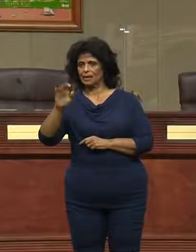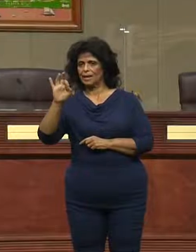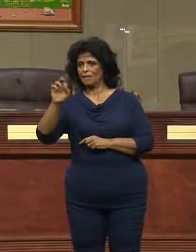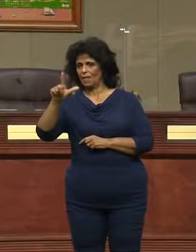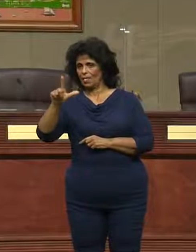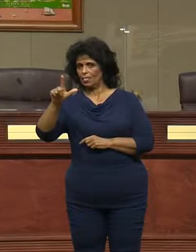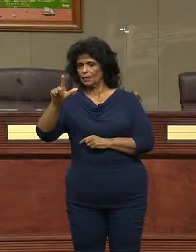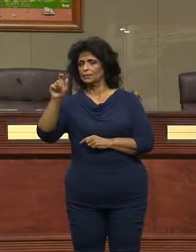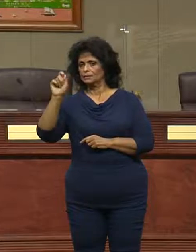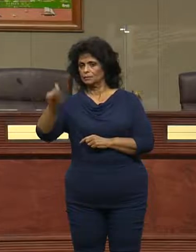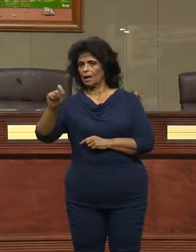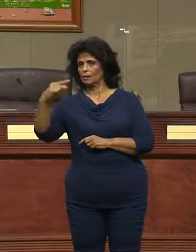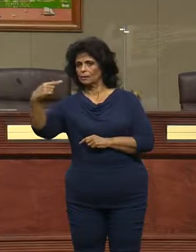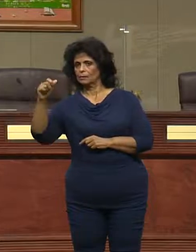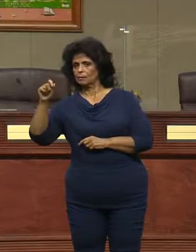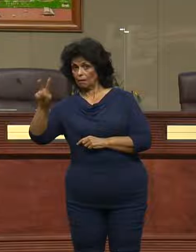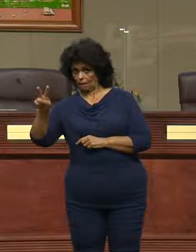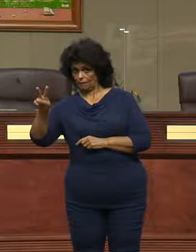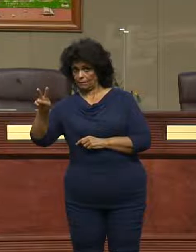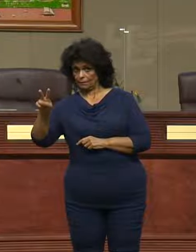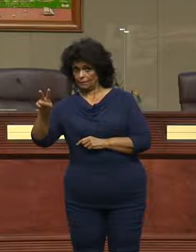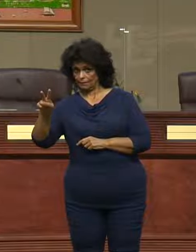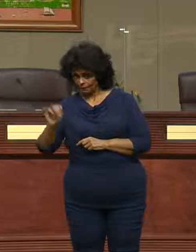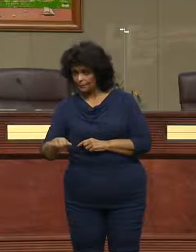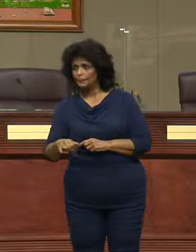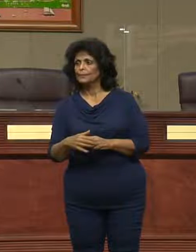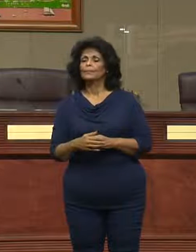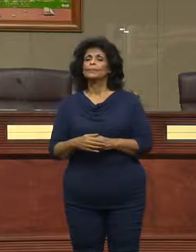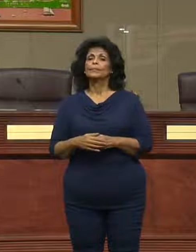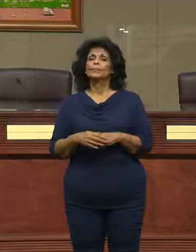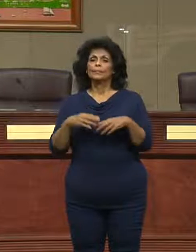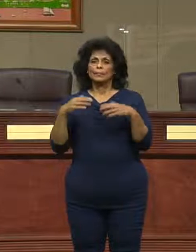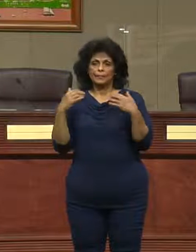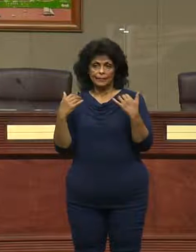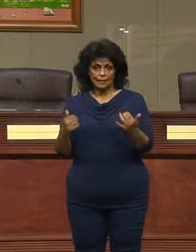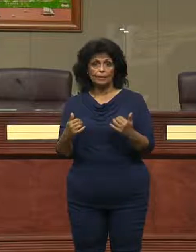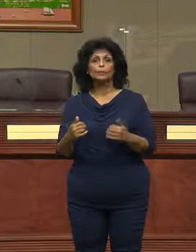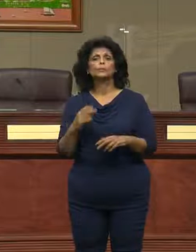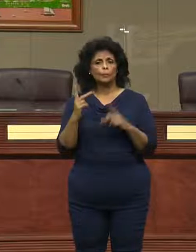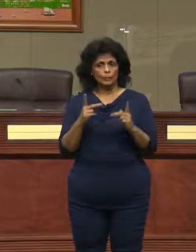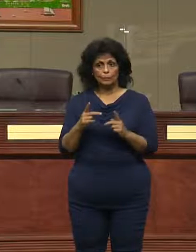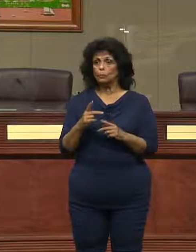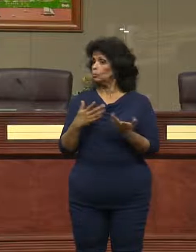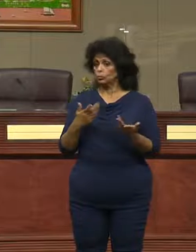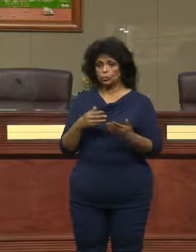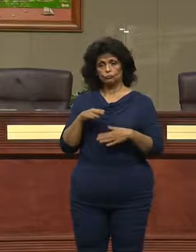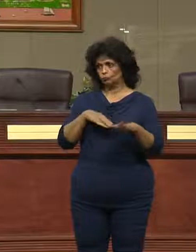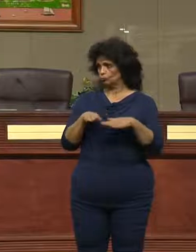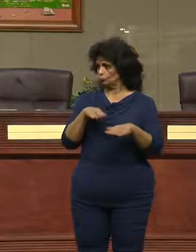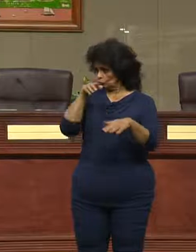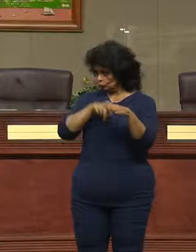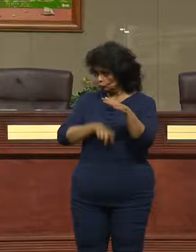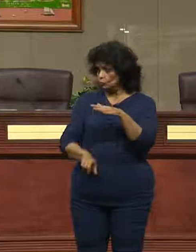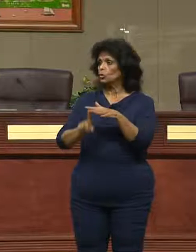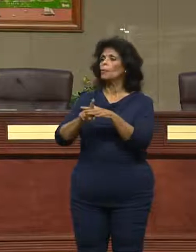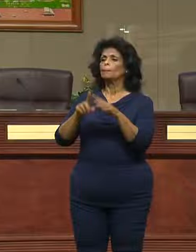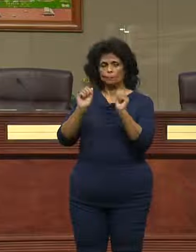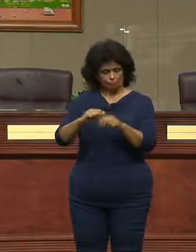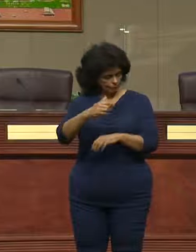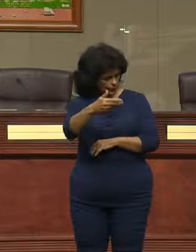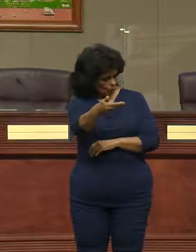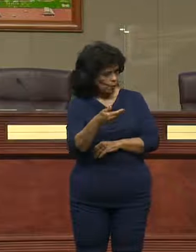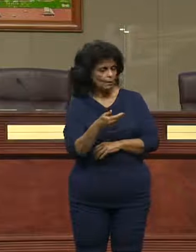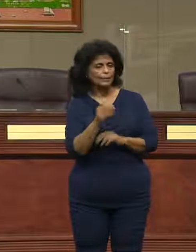myvaccine.fl.gov. However, walk-ups will be welcome at those sites. All